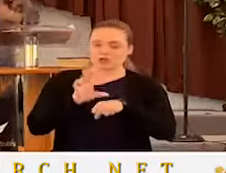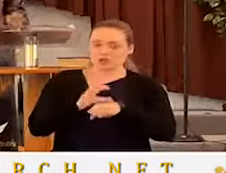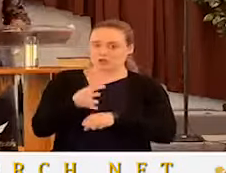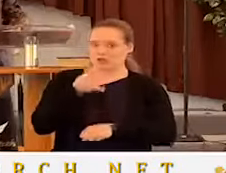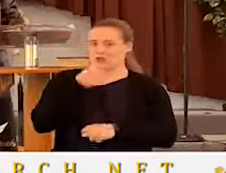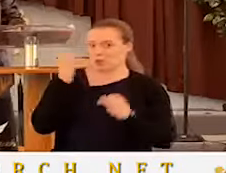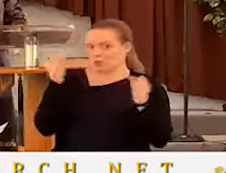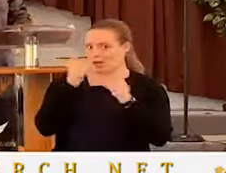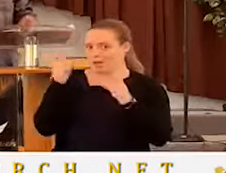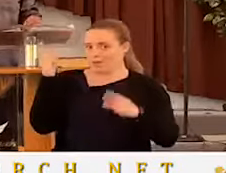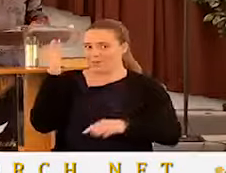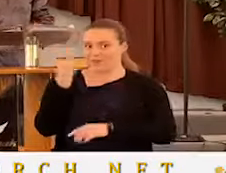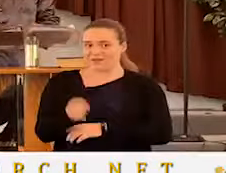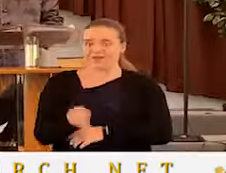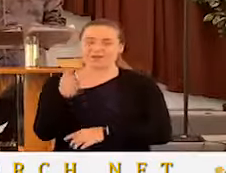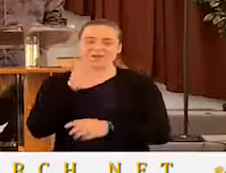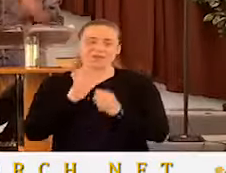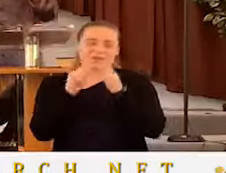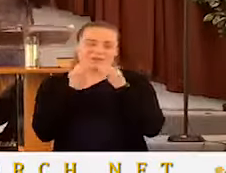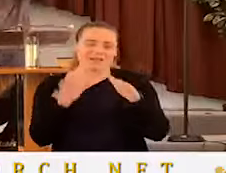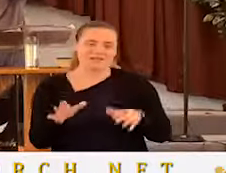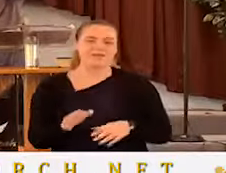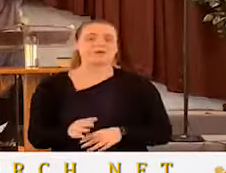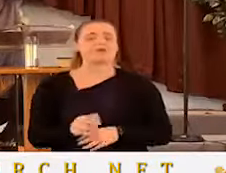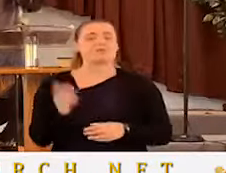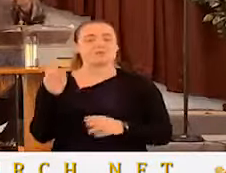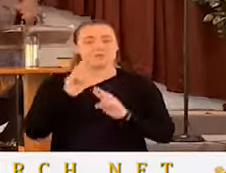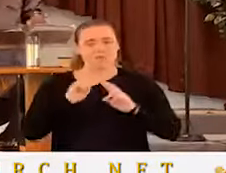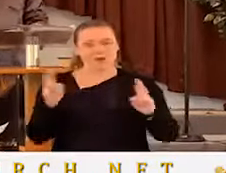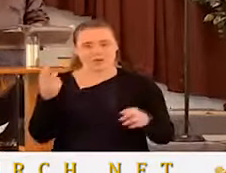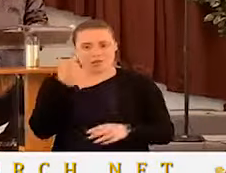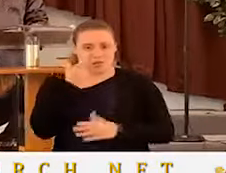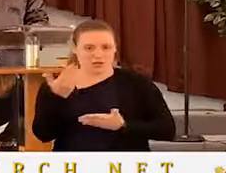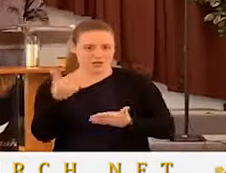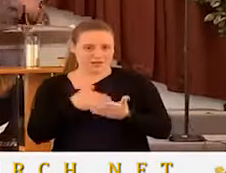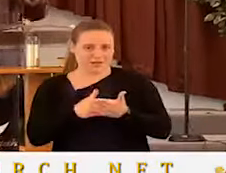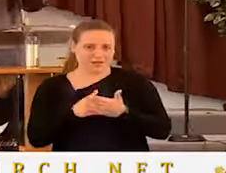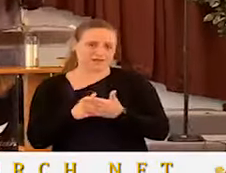Peace and favor be upon you until our next broadcast. We love you. Love you, love you.